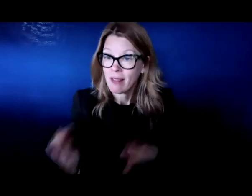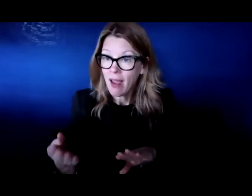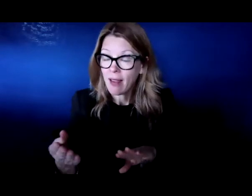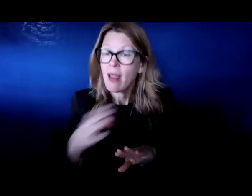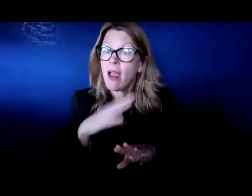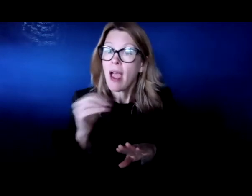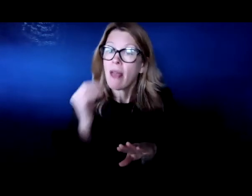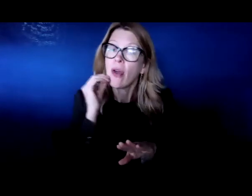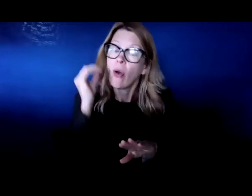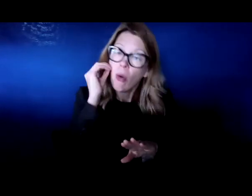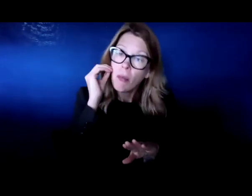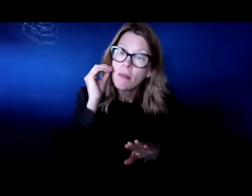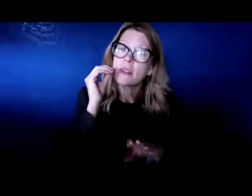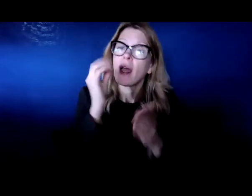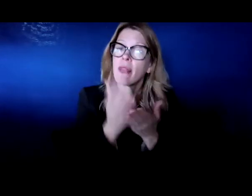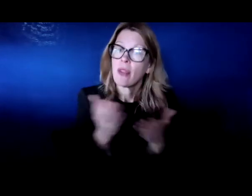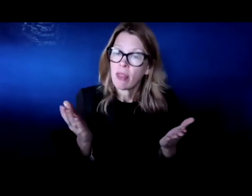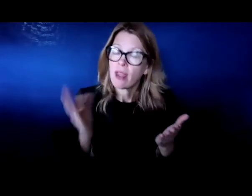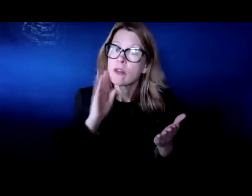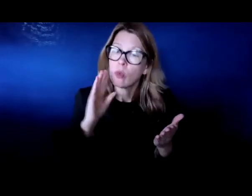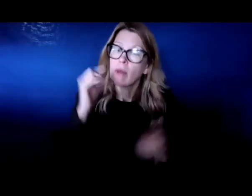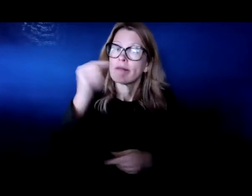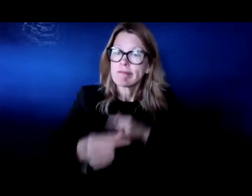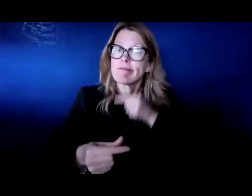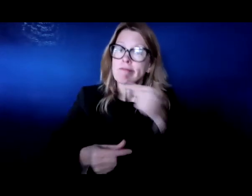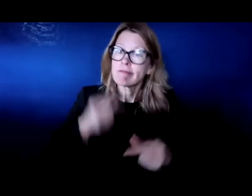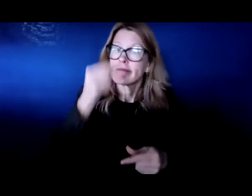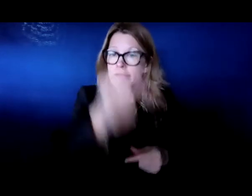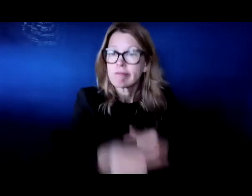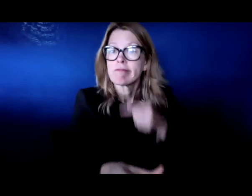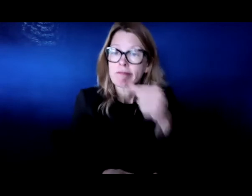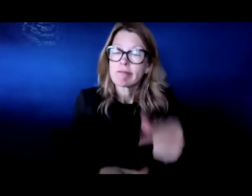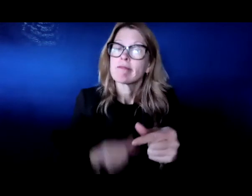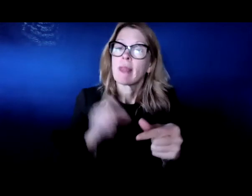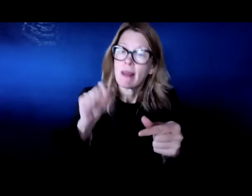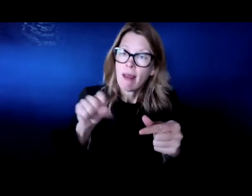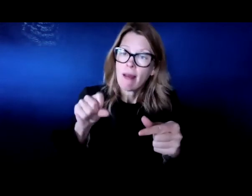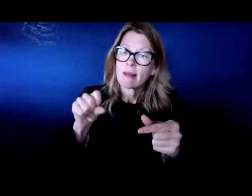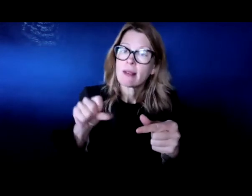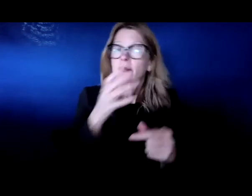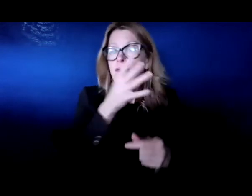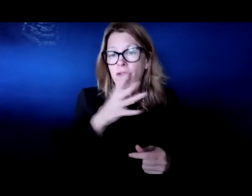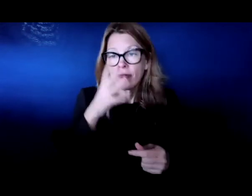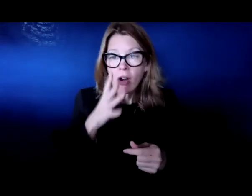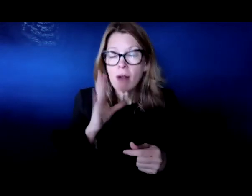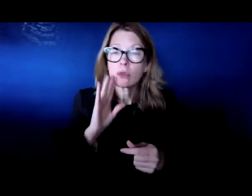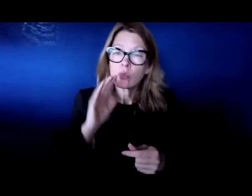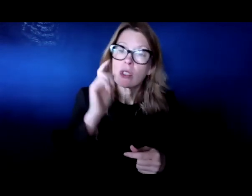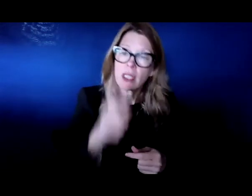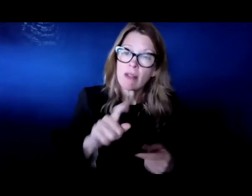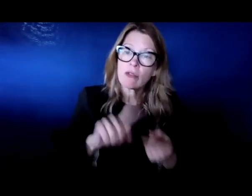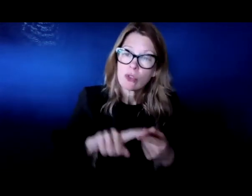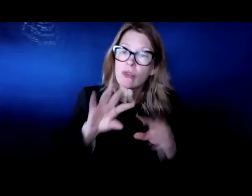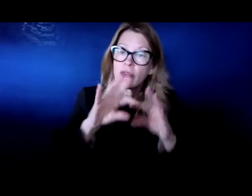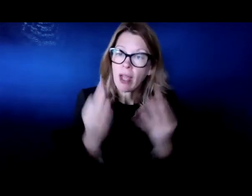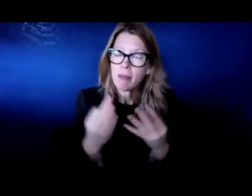to generation, though they call the lands after their own names. Even though honored, they cannot